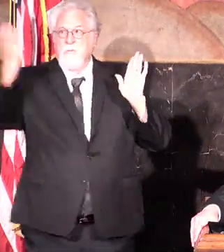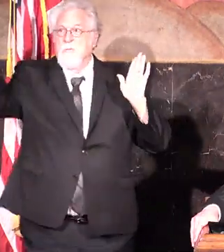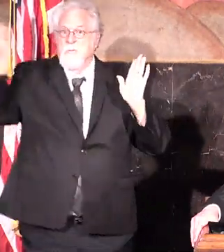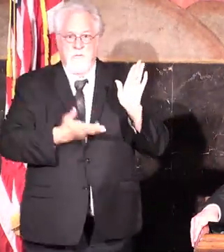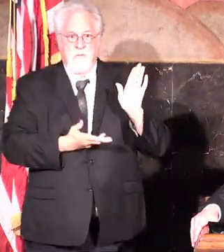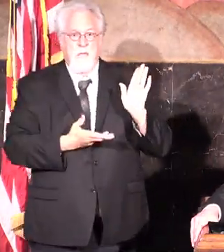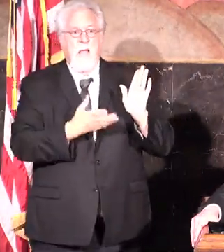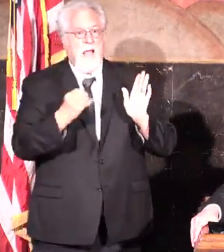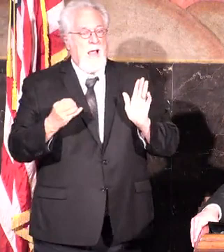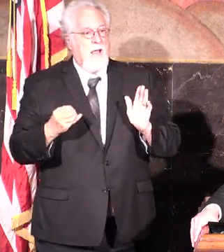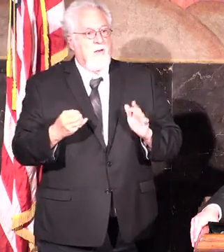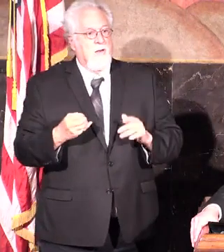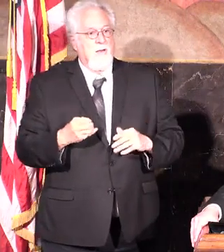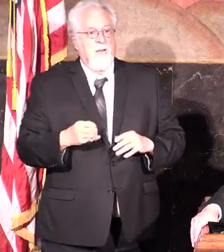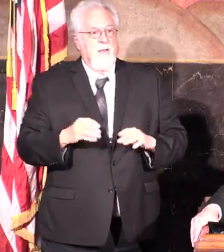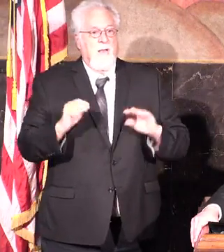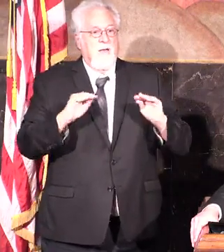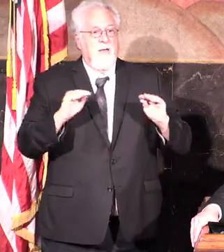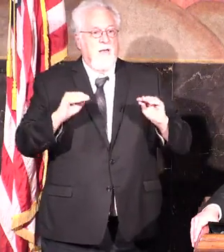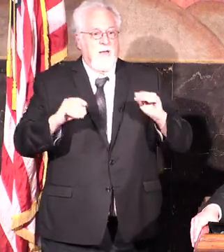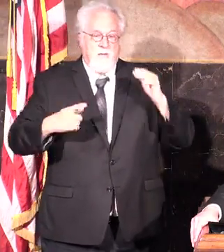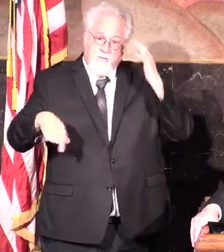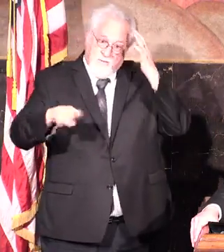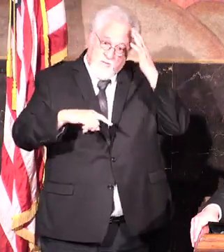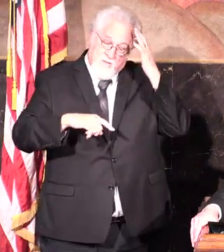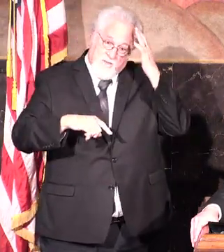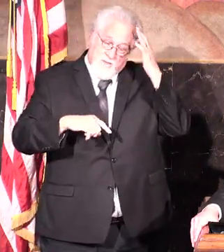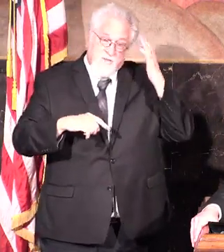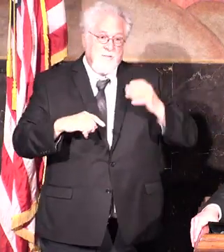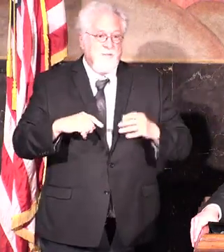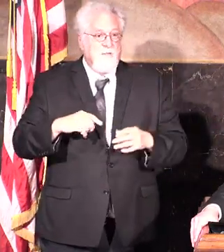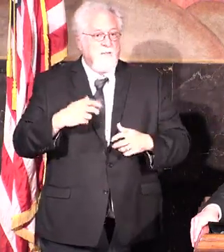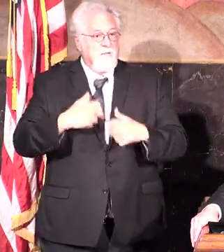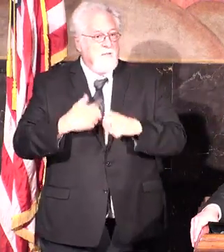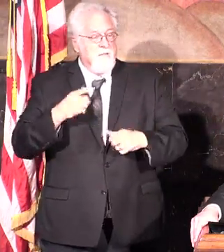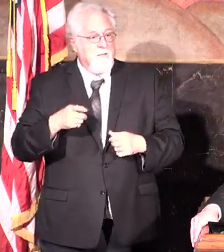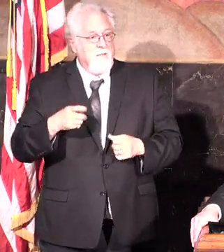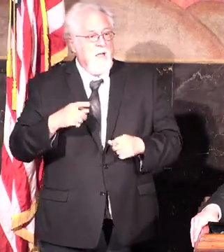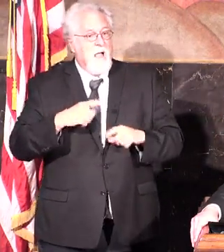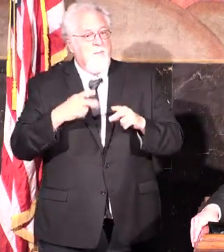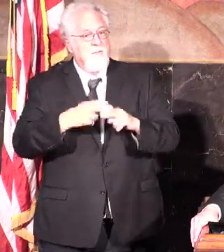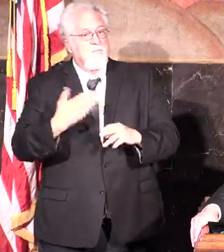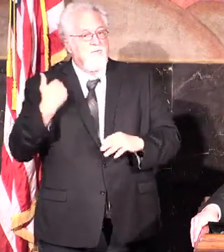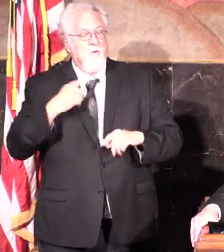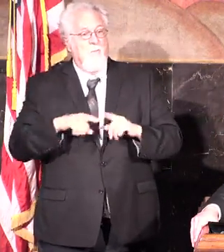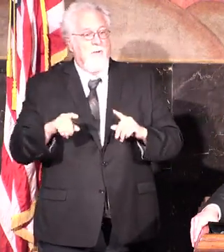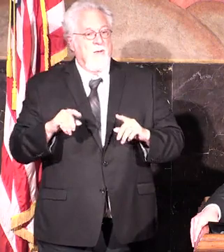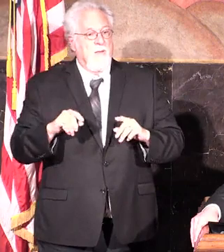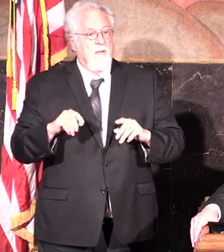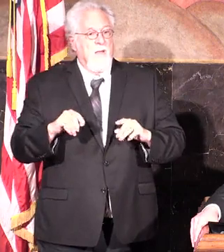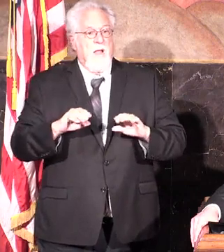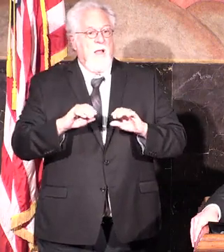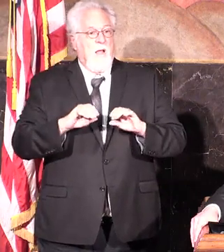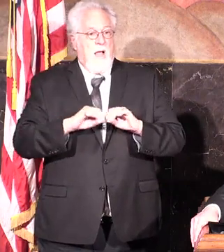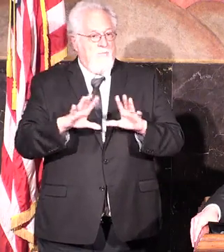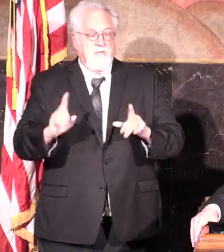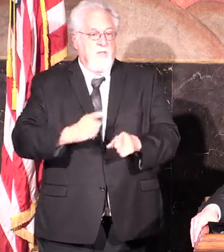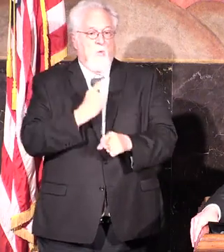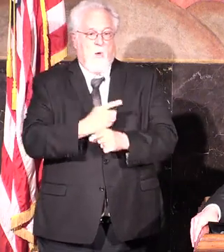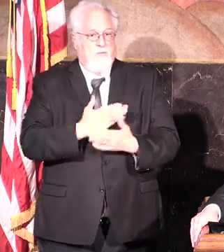And you know, and none of these decisions are easy. I've mentioned that before, but it's obviously the right thing to